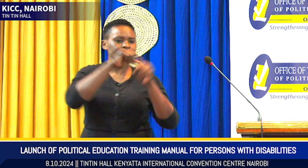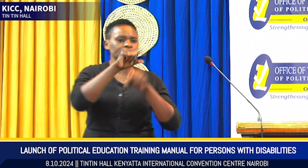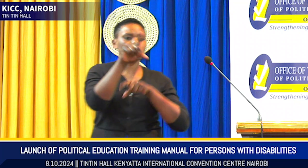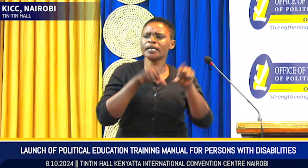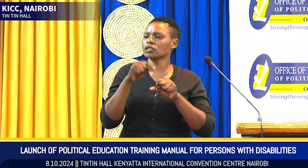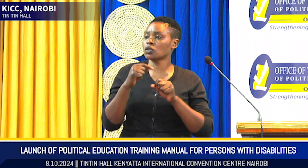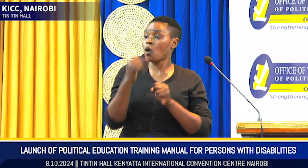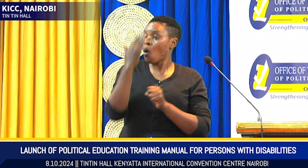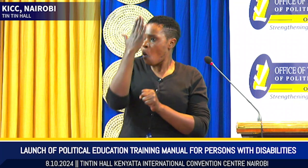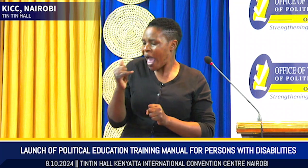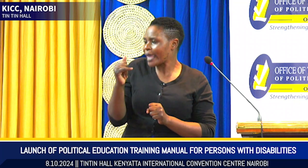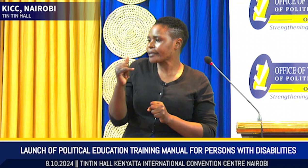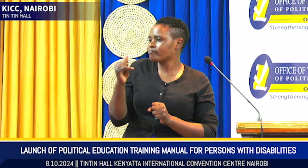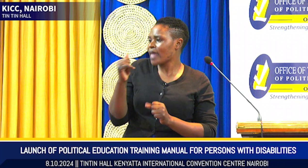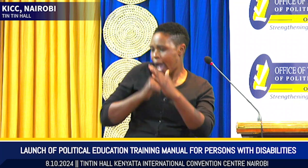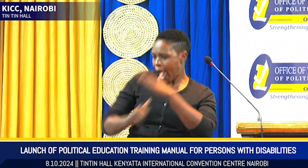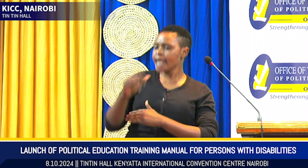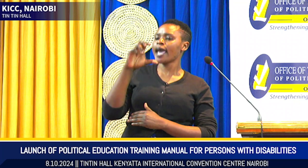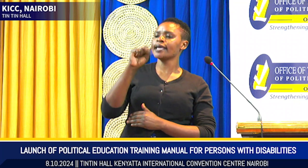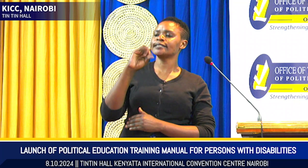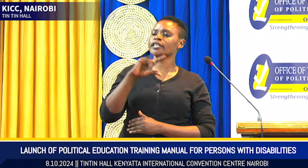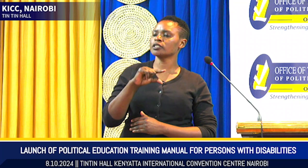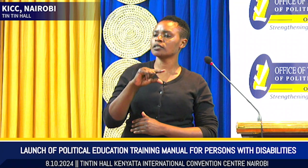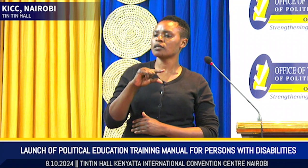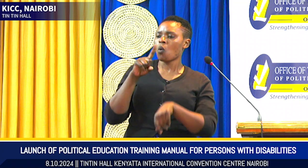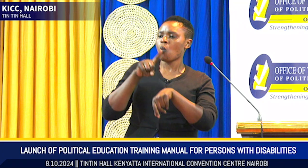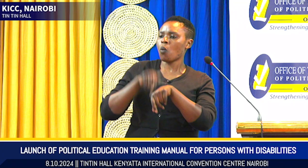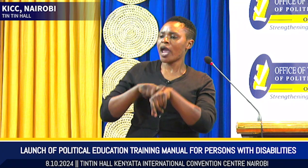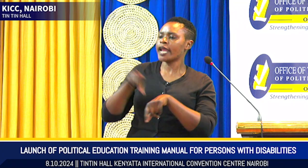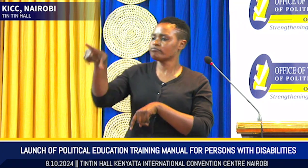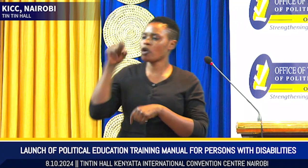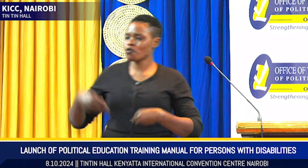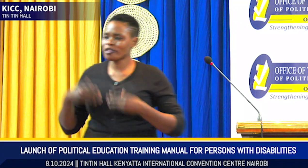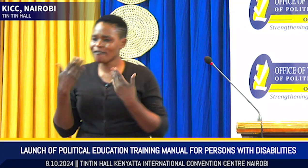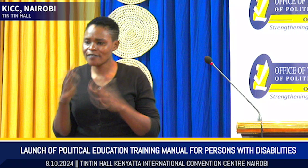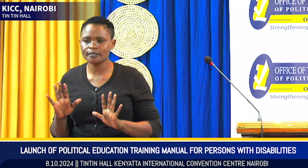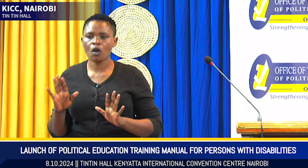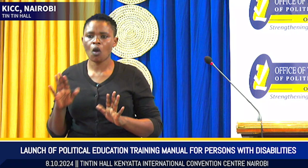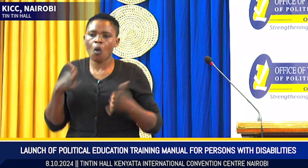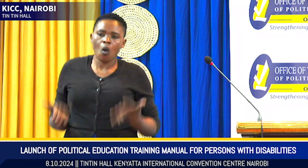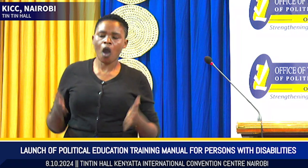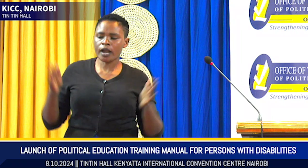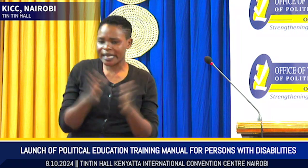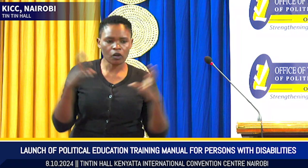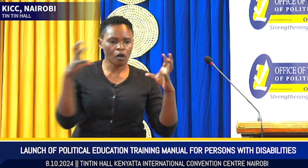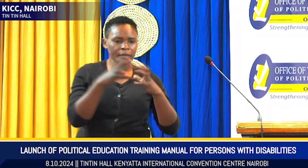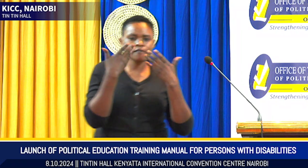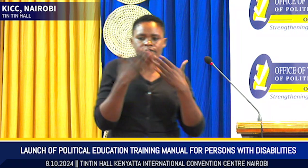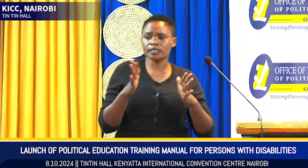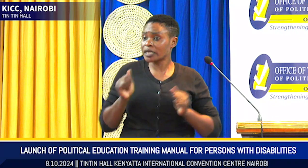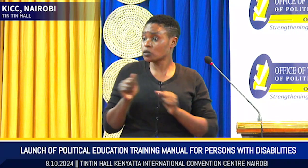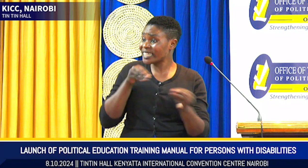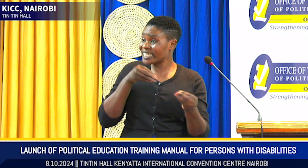with disability in most counties, people with disability are missing because of SIG. They